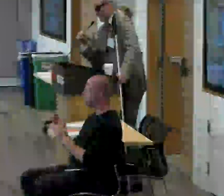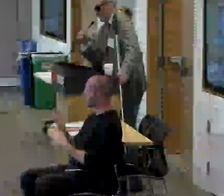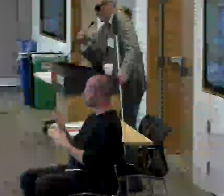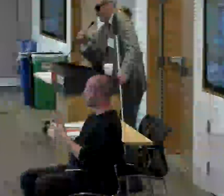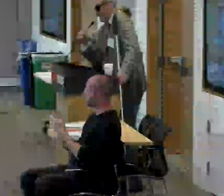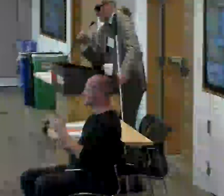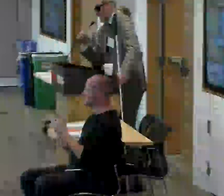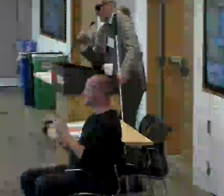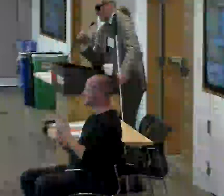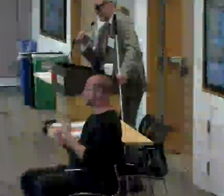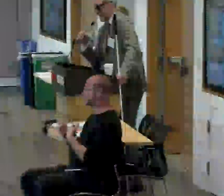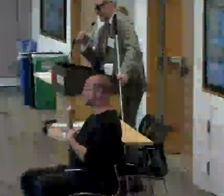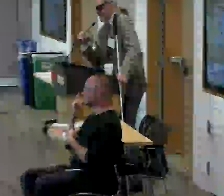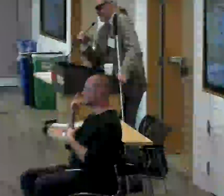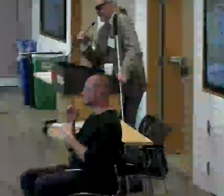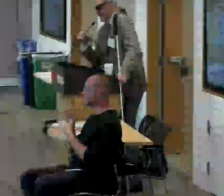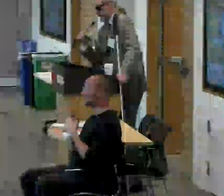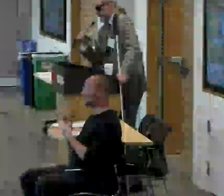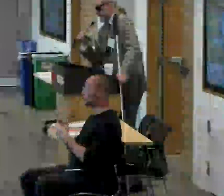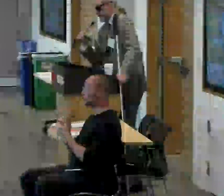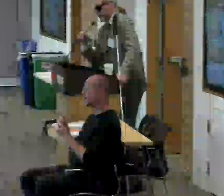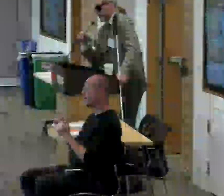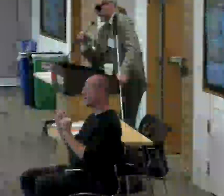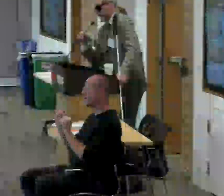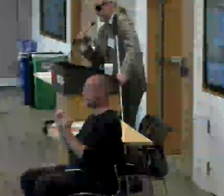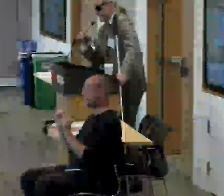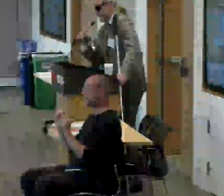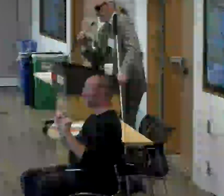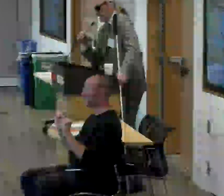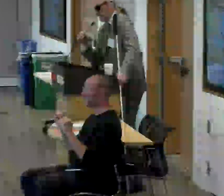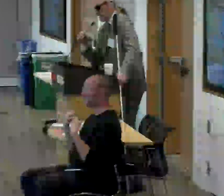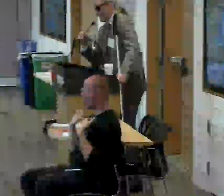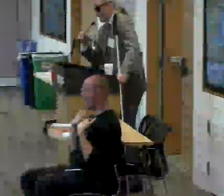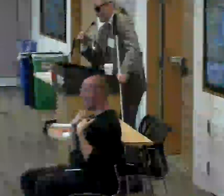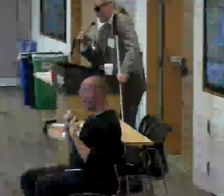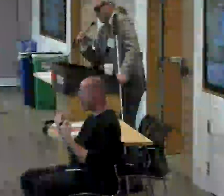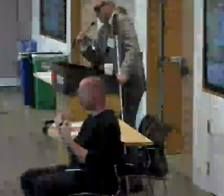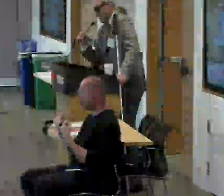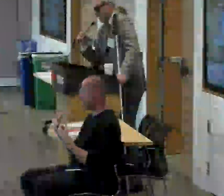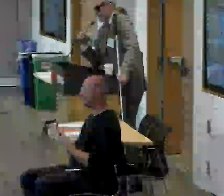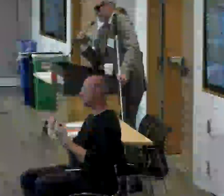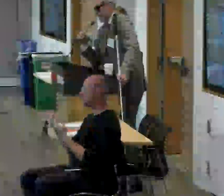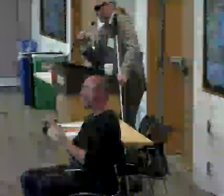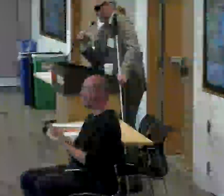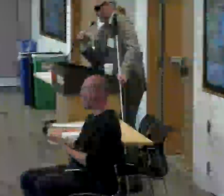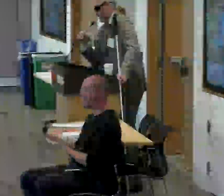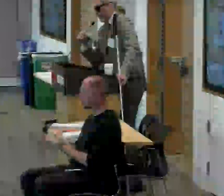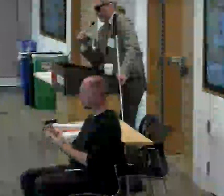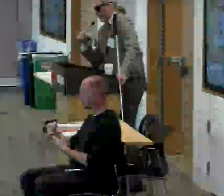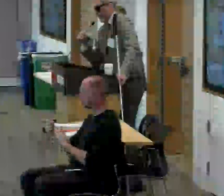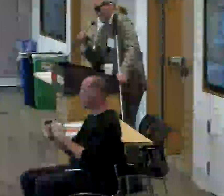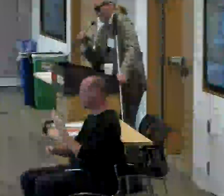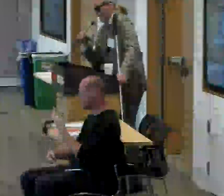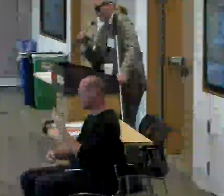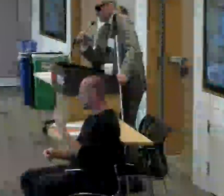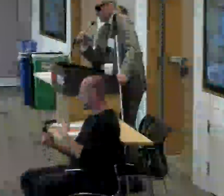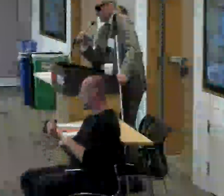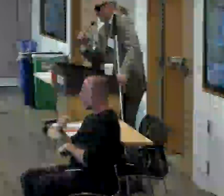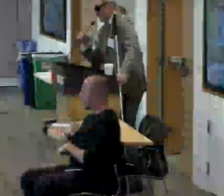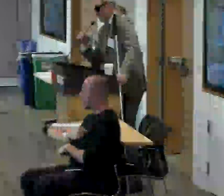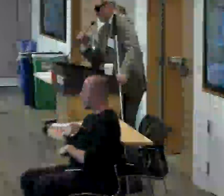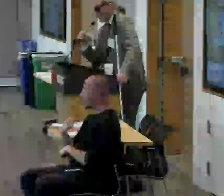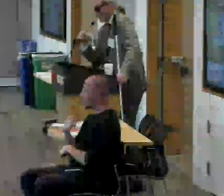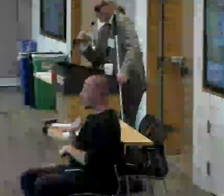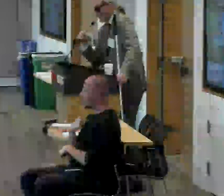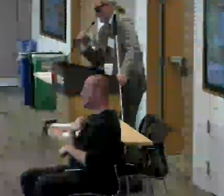pieces to independence, autonomy, and health, and so many other things. We are in a place